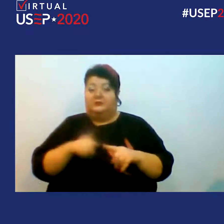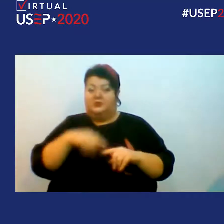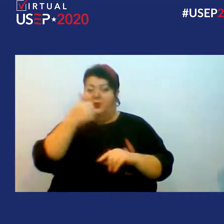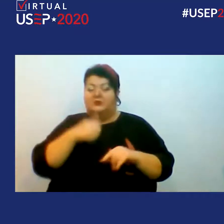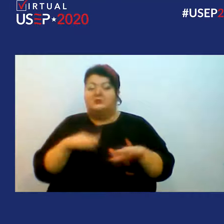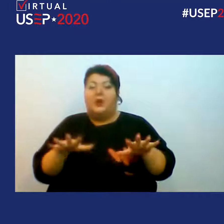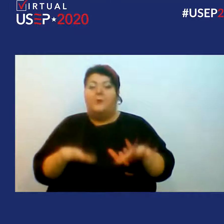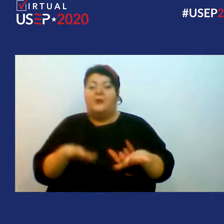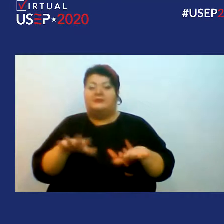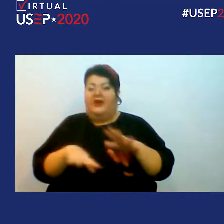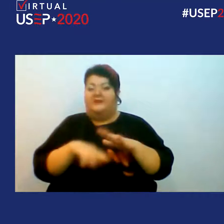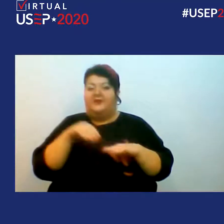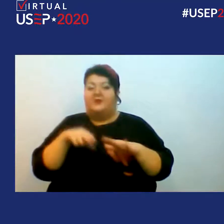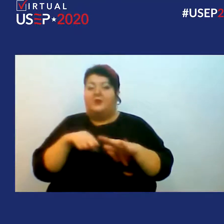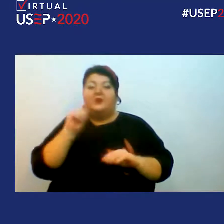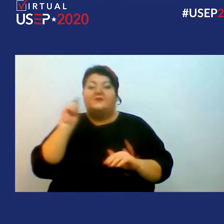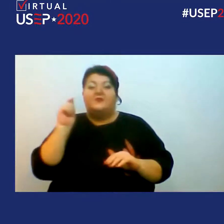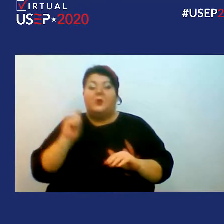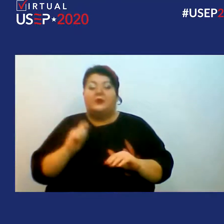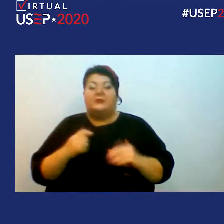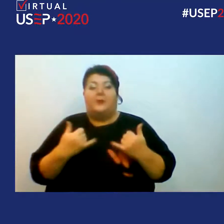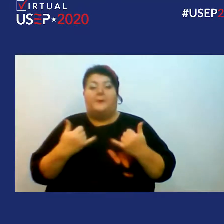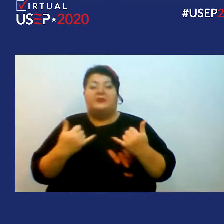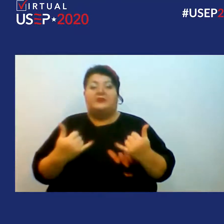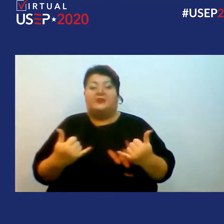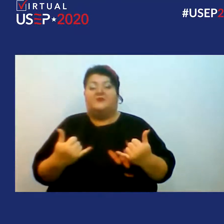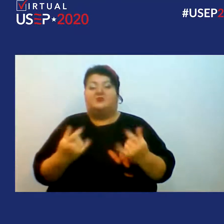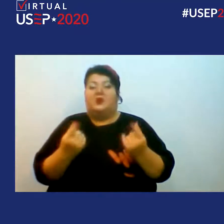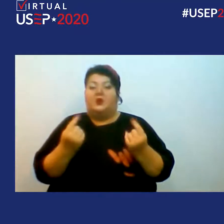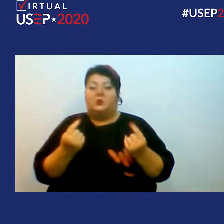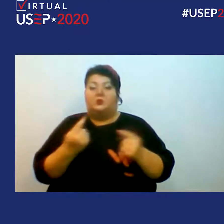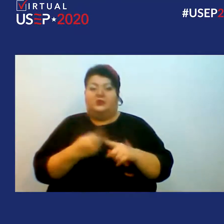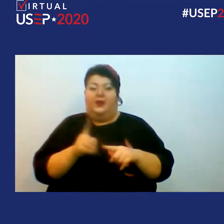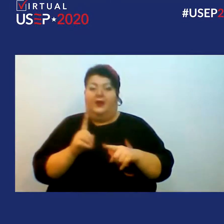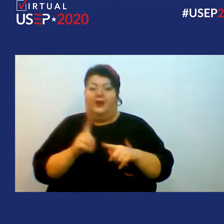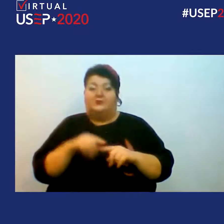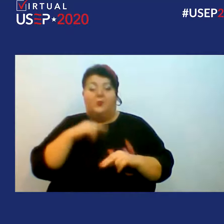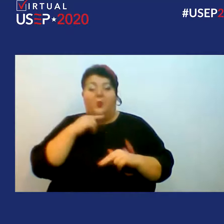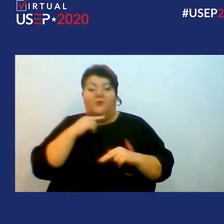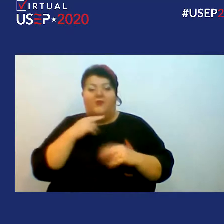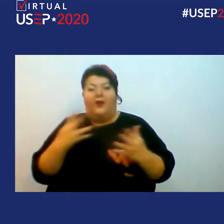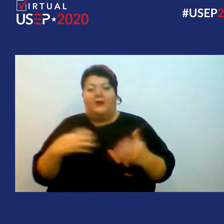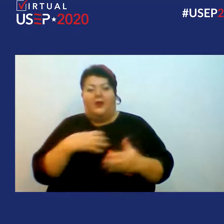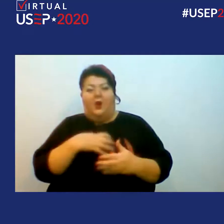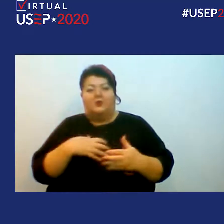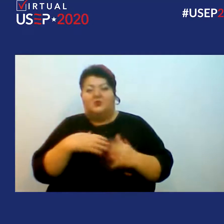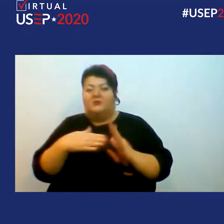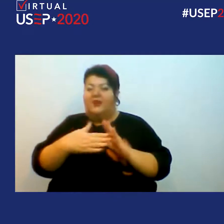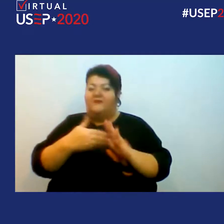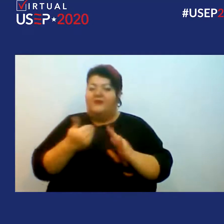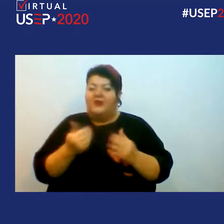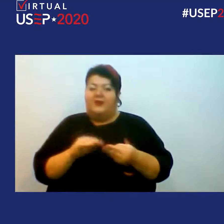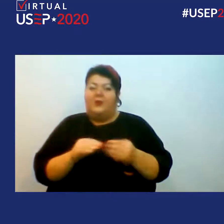of our dear audience to the local elections in Ukraine. What main